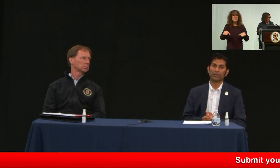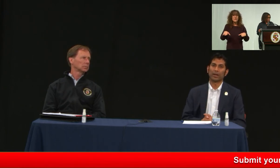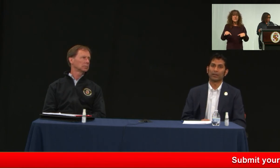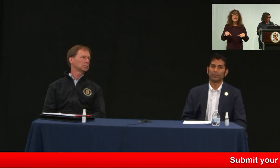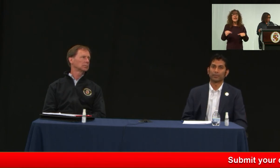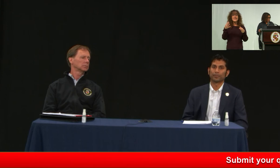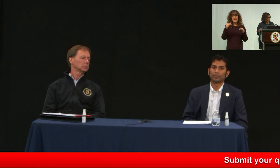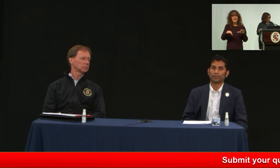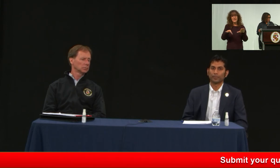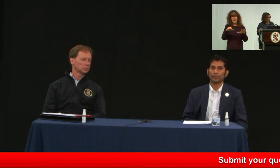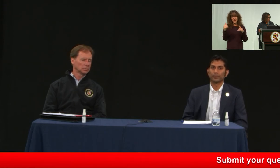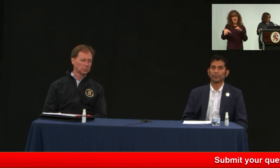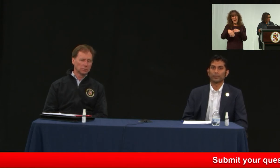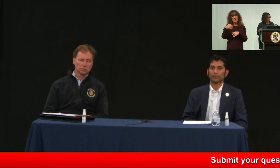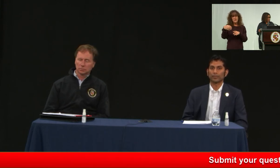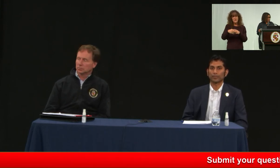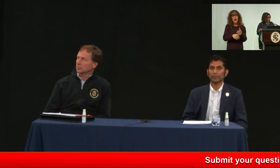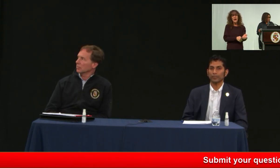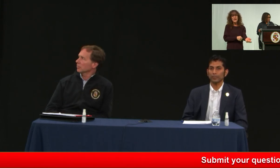do it outside.